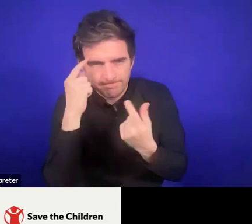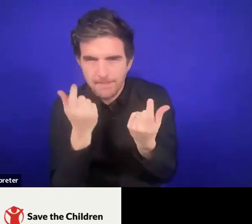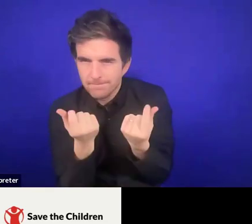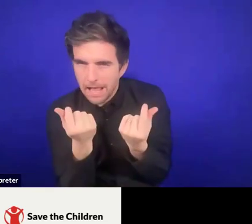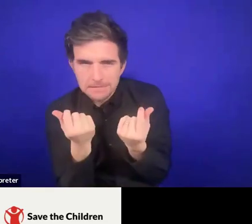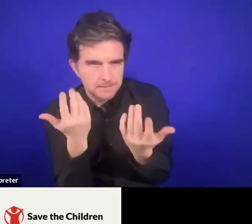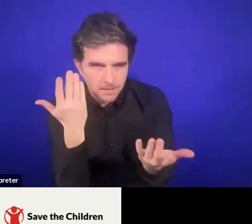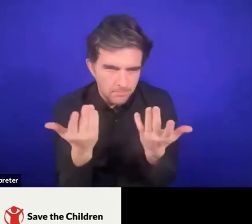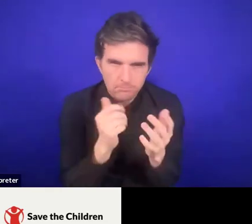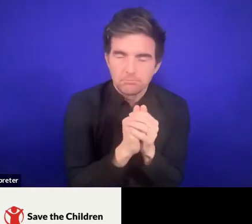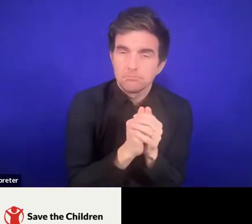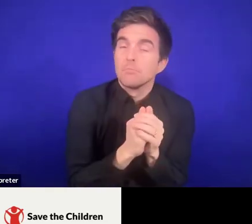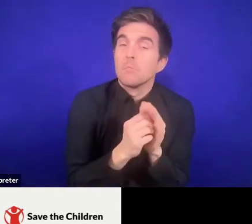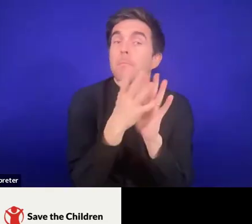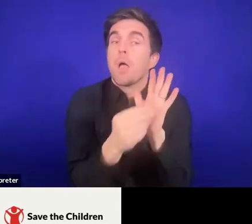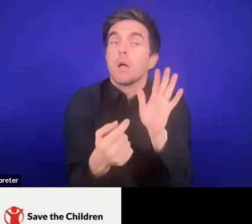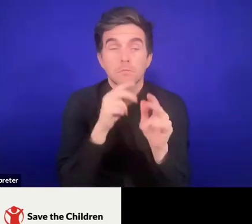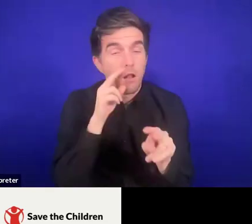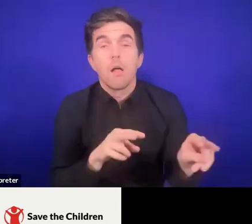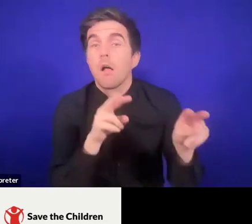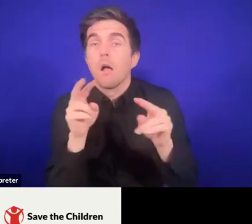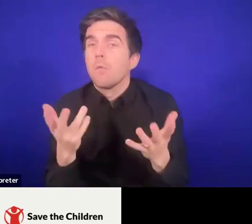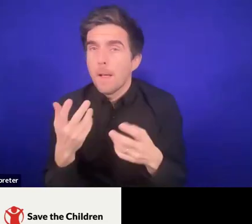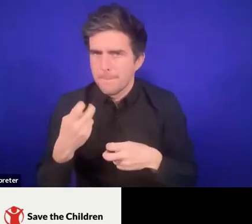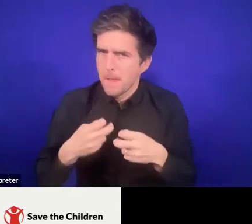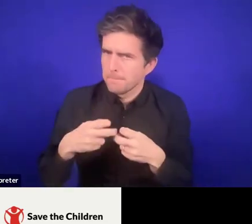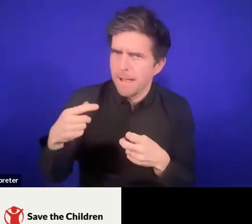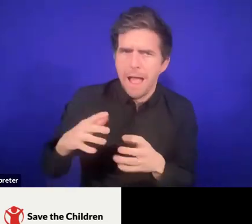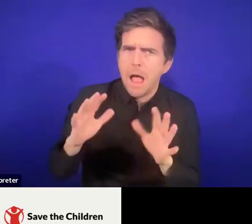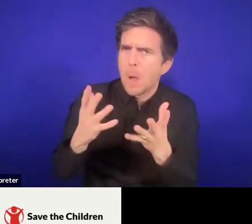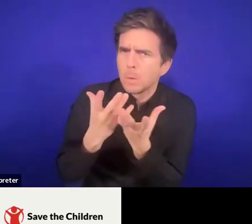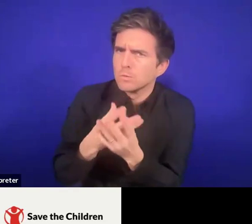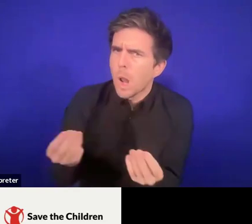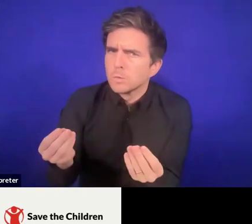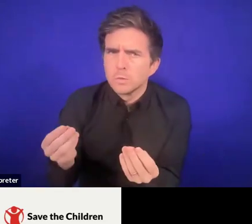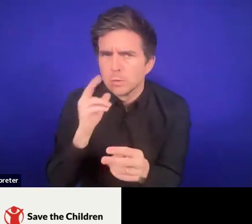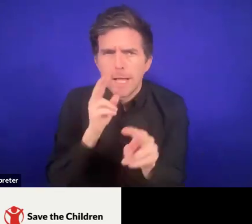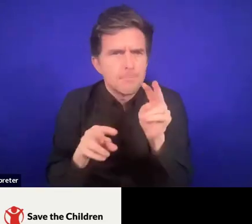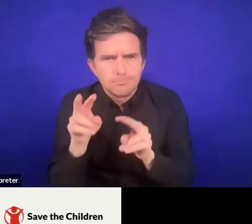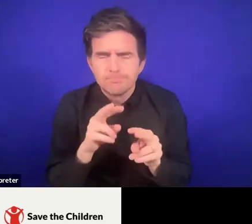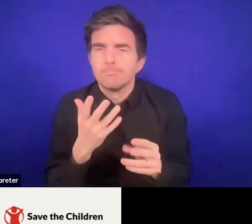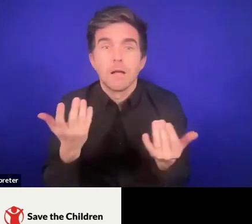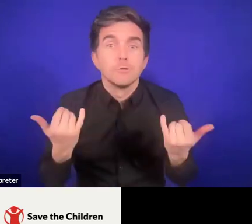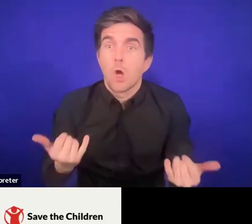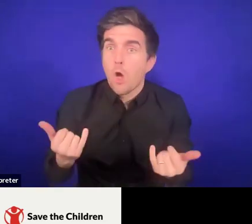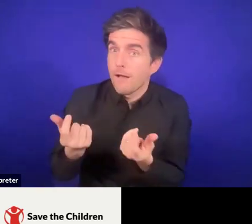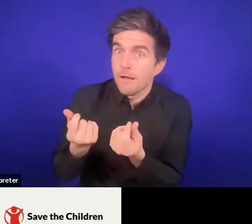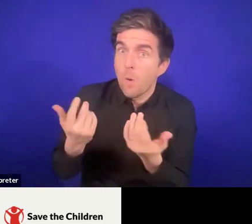then we can continue support this kind of approach. Thank you very much for the opportunity. Over to you, Matthew.